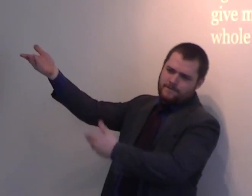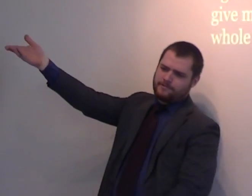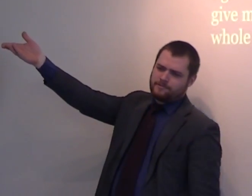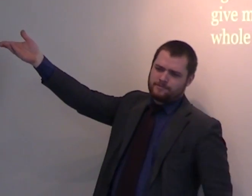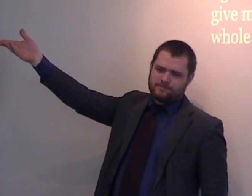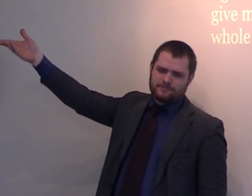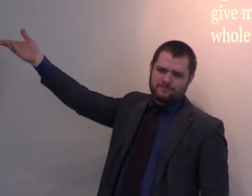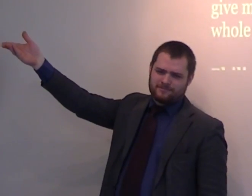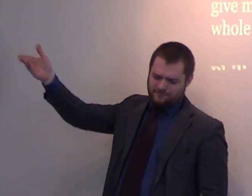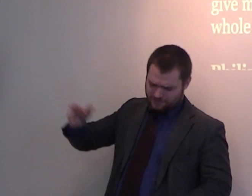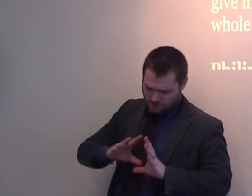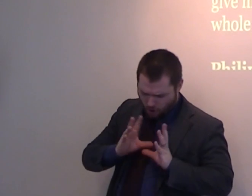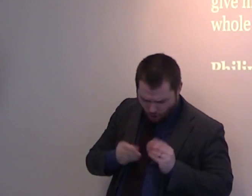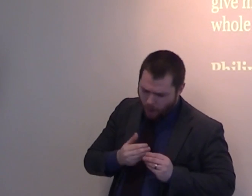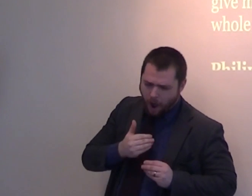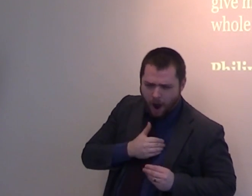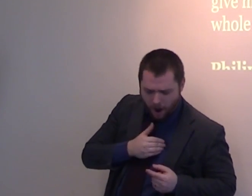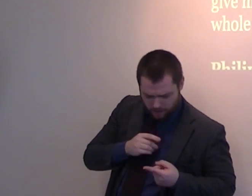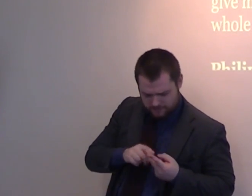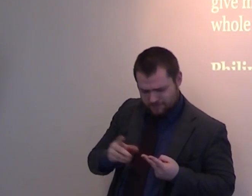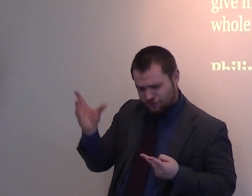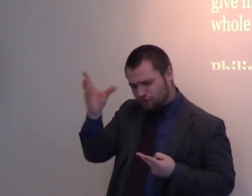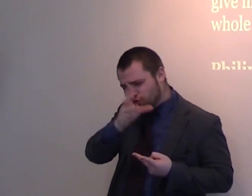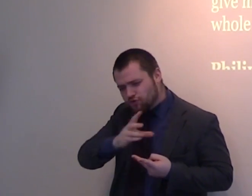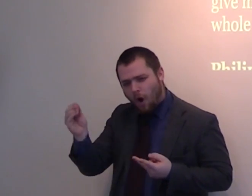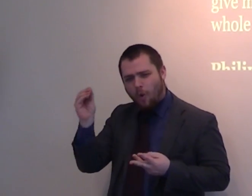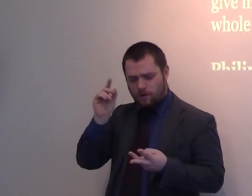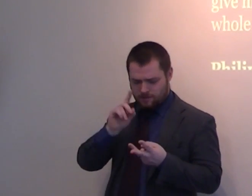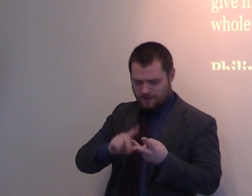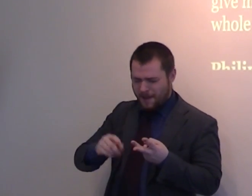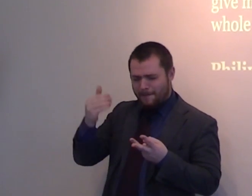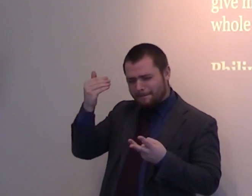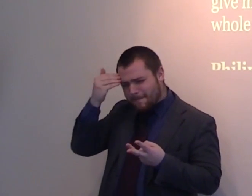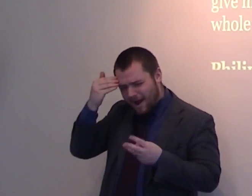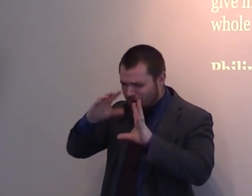I give my whole heart, soul, and mind to Christ.